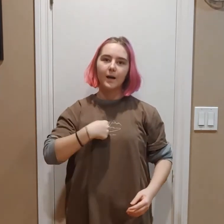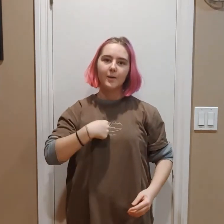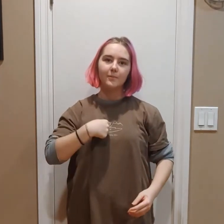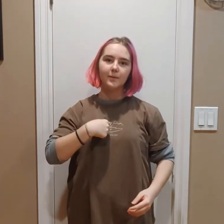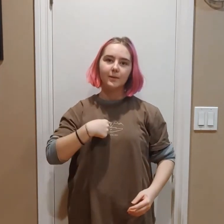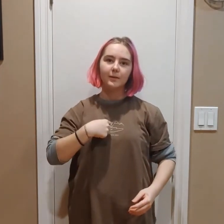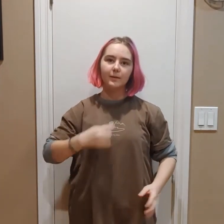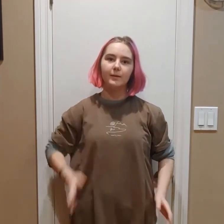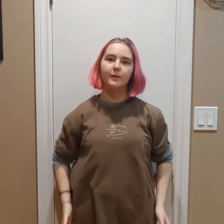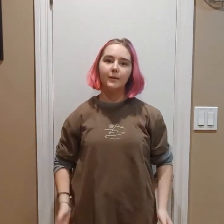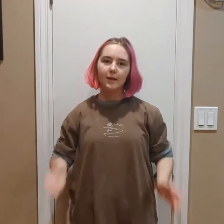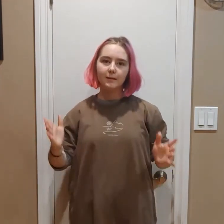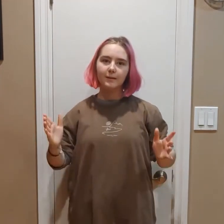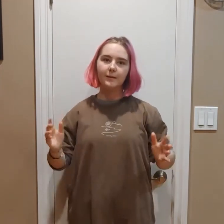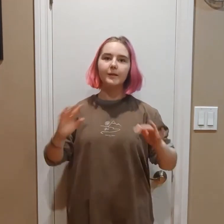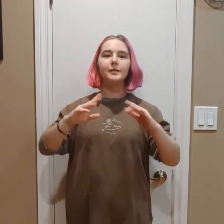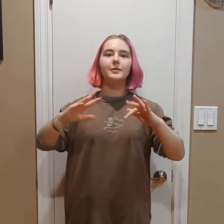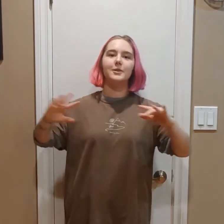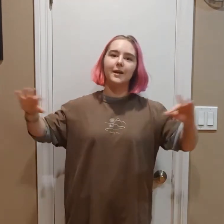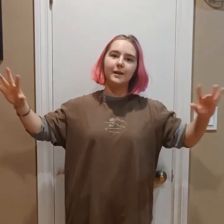I'm gonna let it shine.